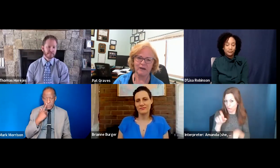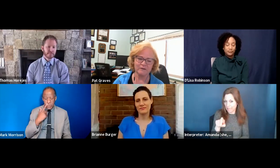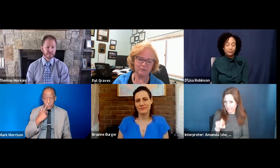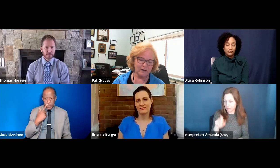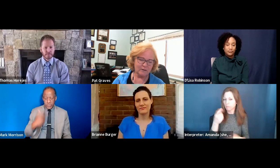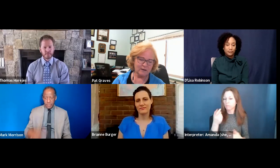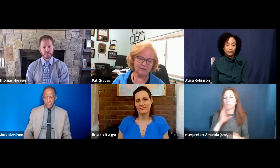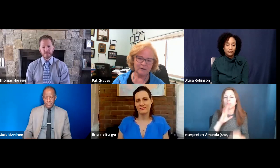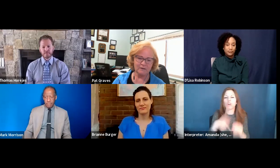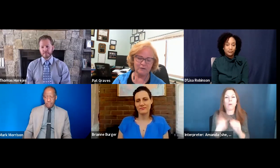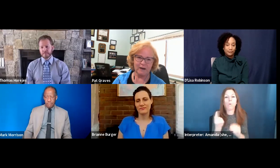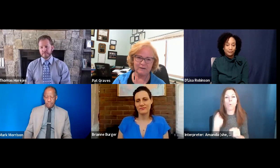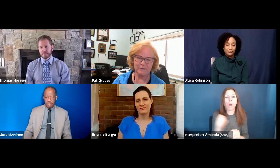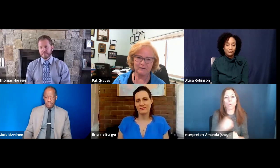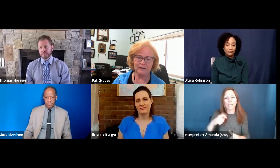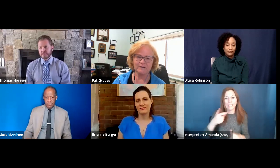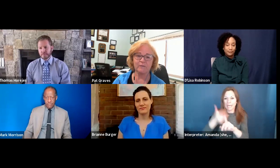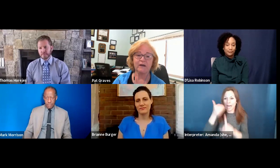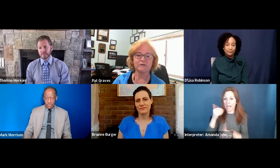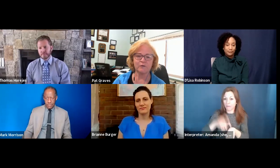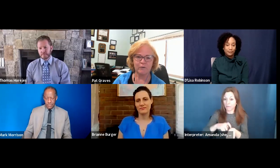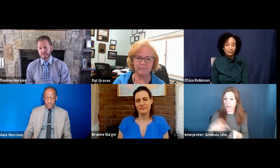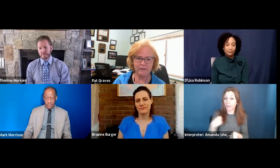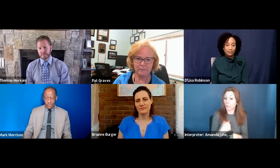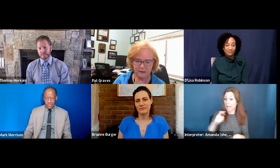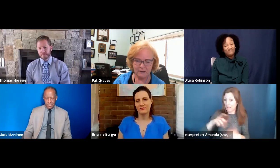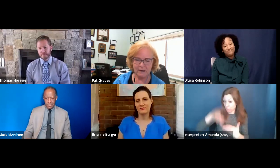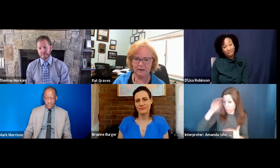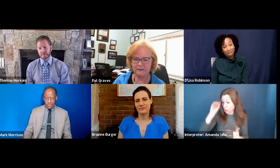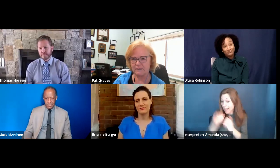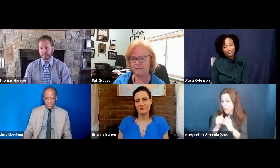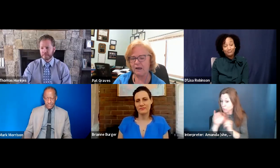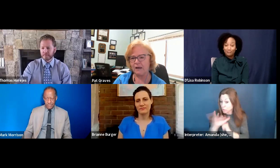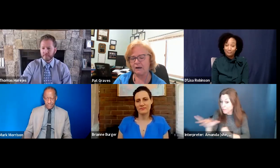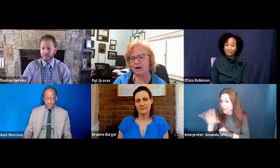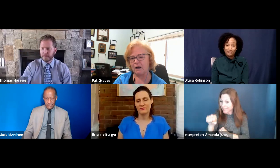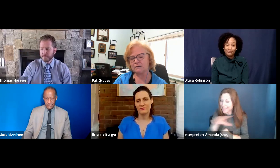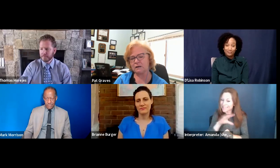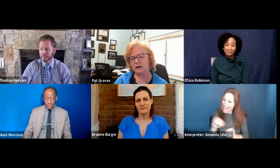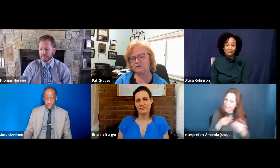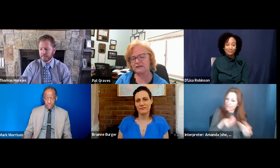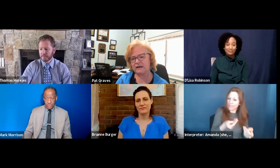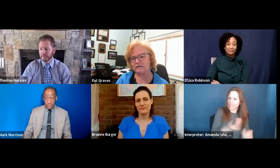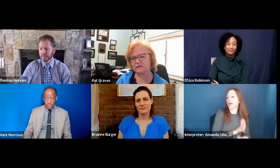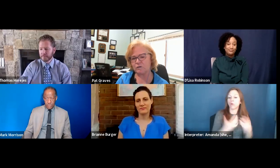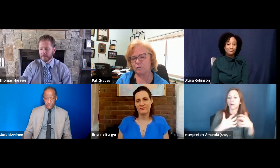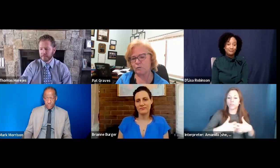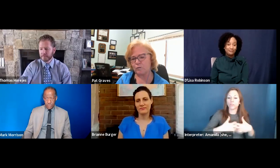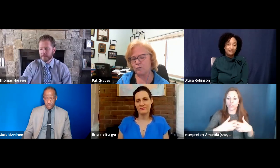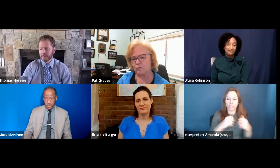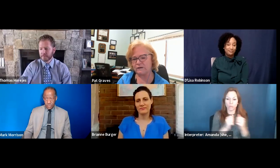And we have to not only learn how to spell names, but we have to program them in ahead of time. And I'll just take